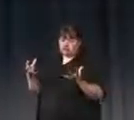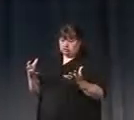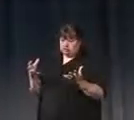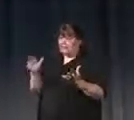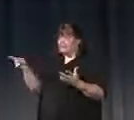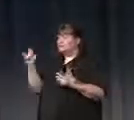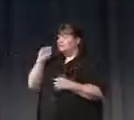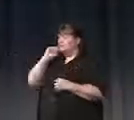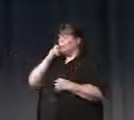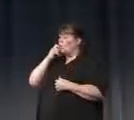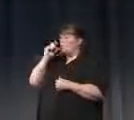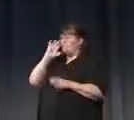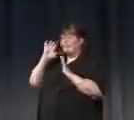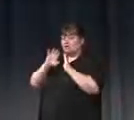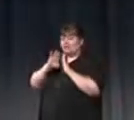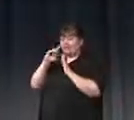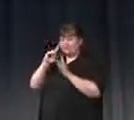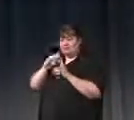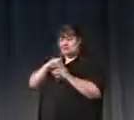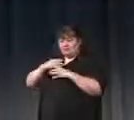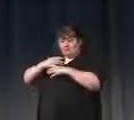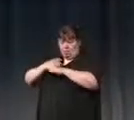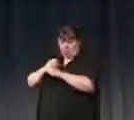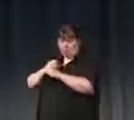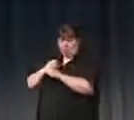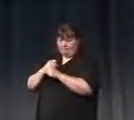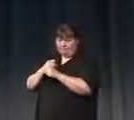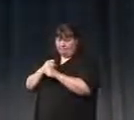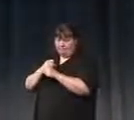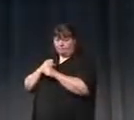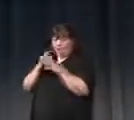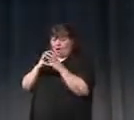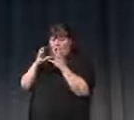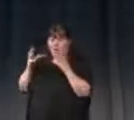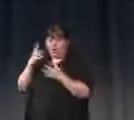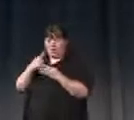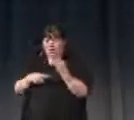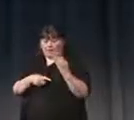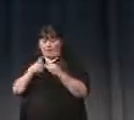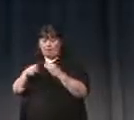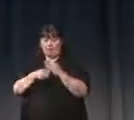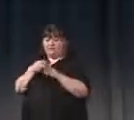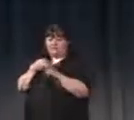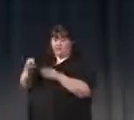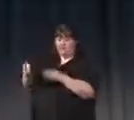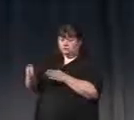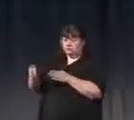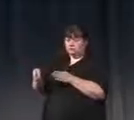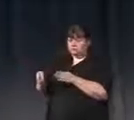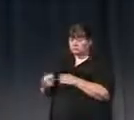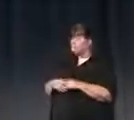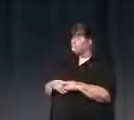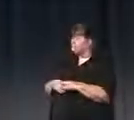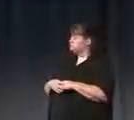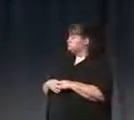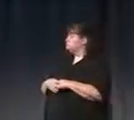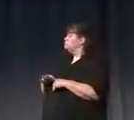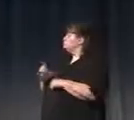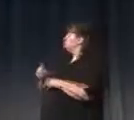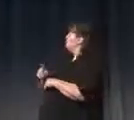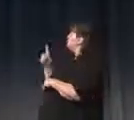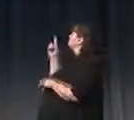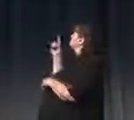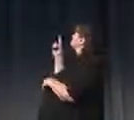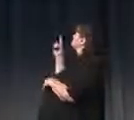kind of a cool picture that I think kind of encapsulates a lot about the state of the field with respect to reverberation. So this was